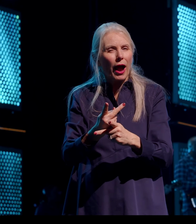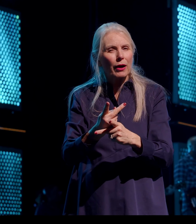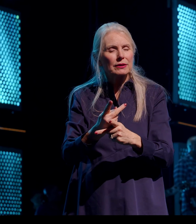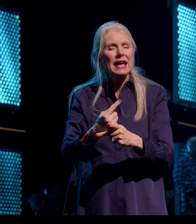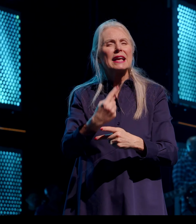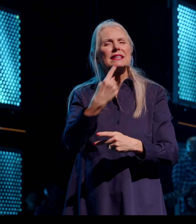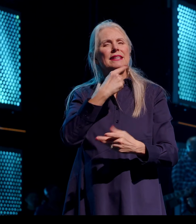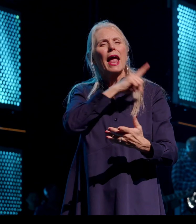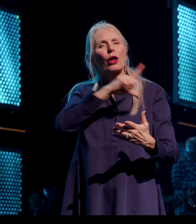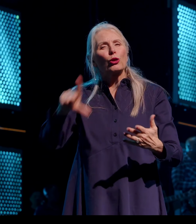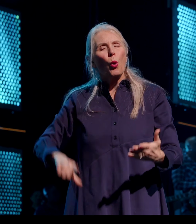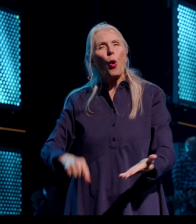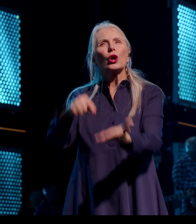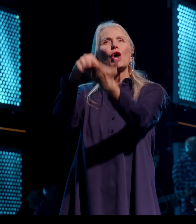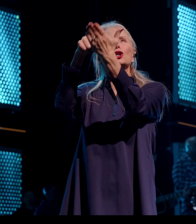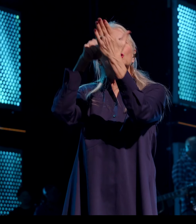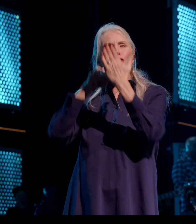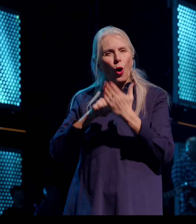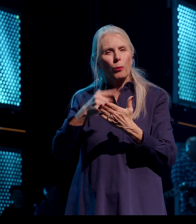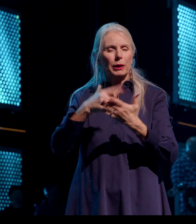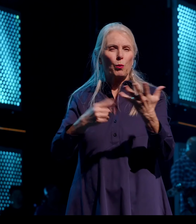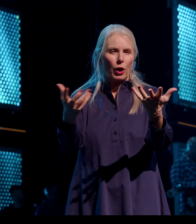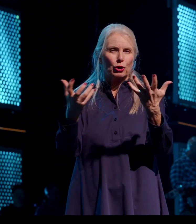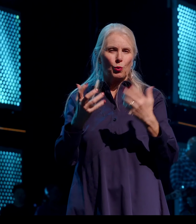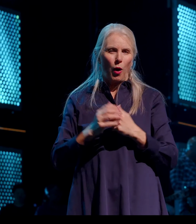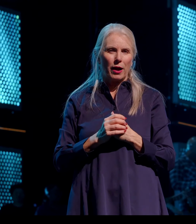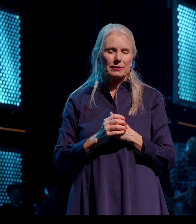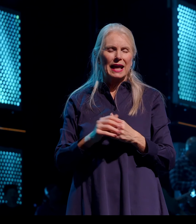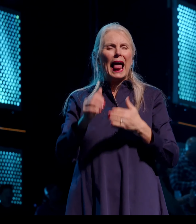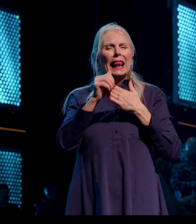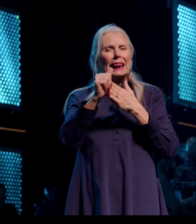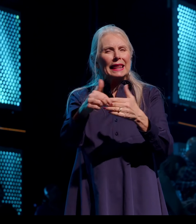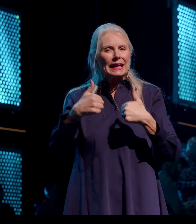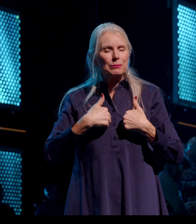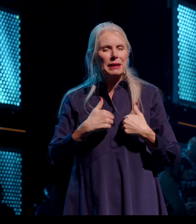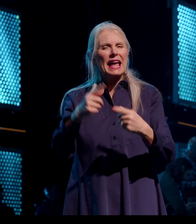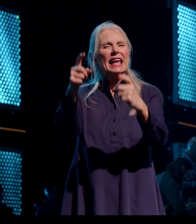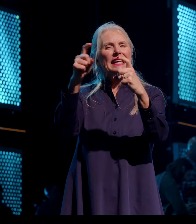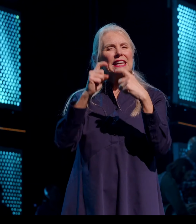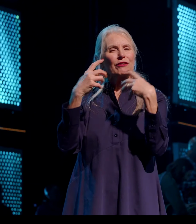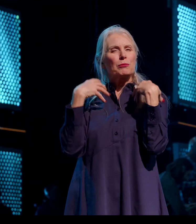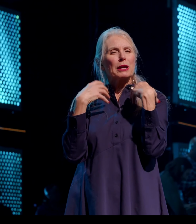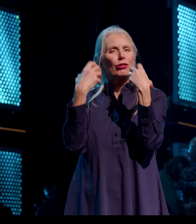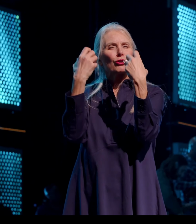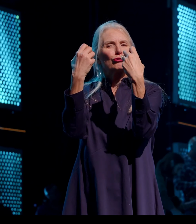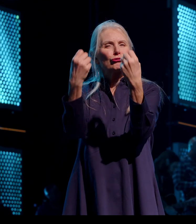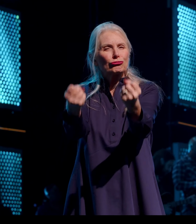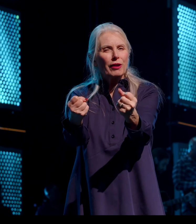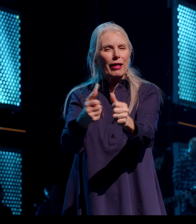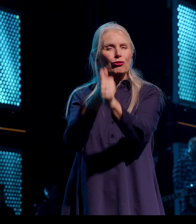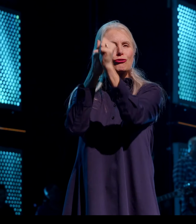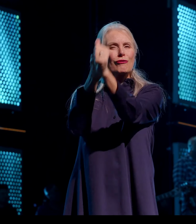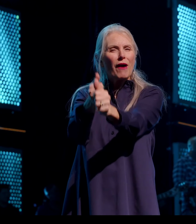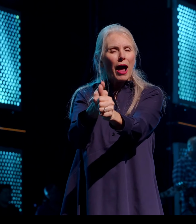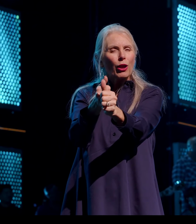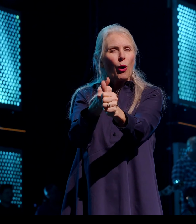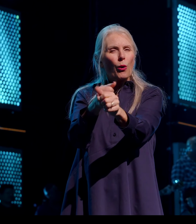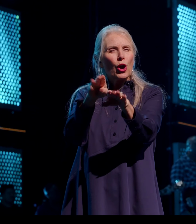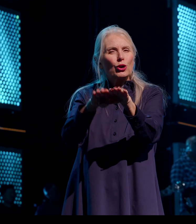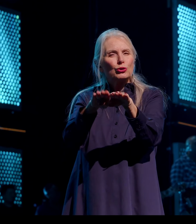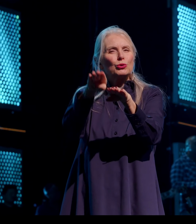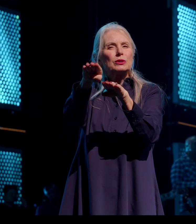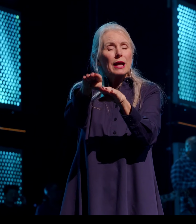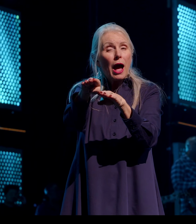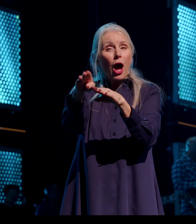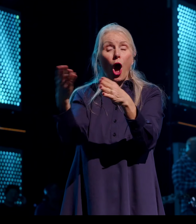what you want. Show me what you want. Lead me. Give me the strength to follow you, to take that next worthy step. Close